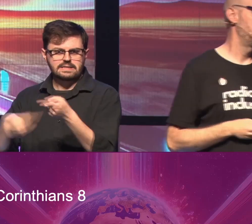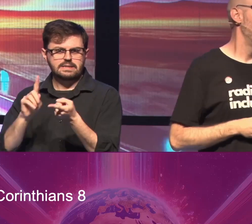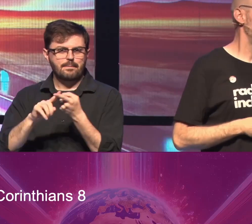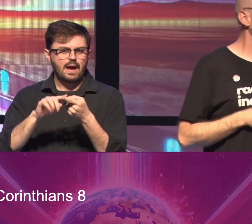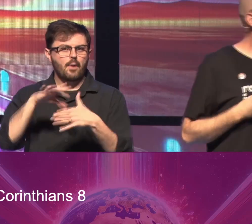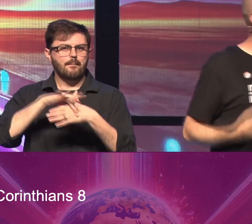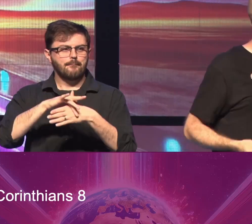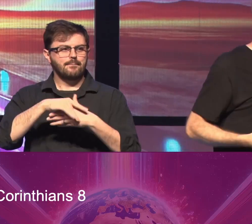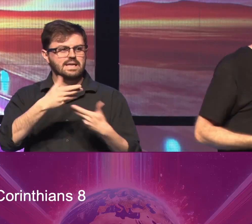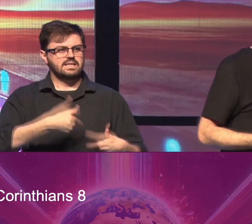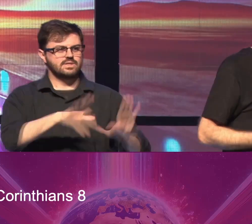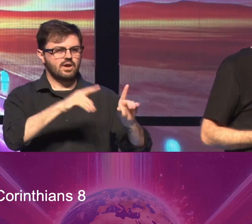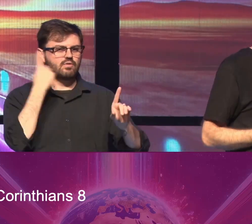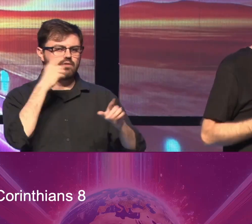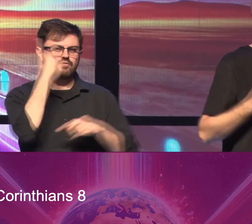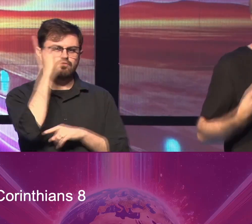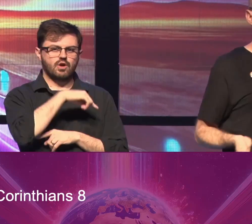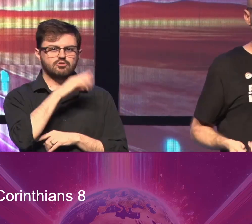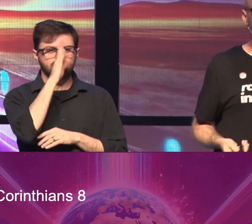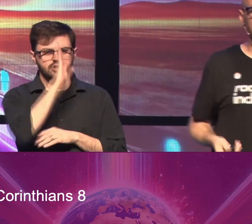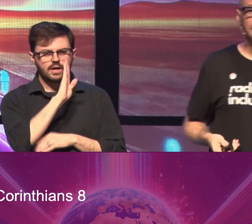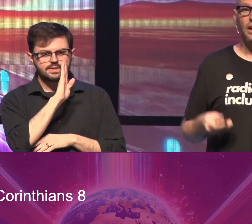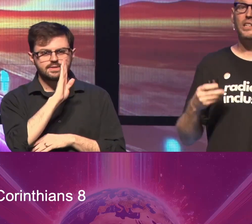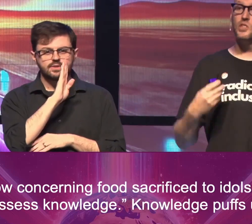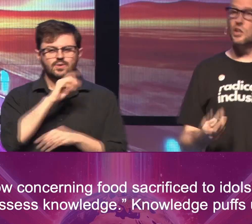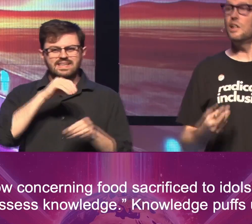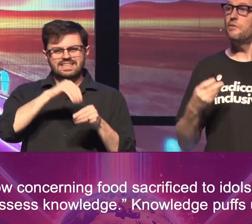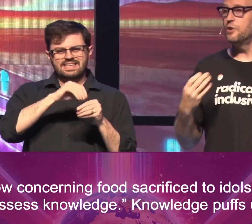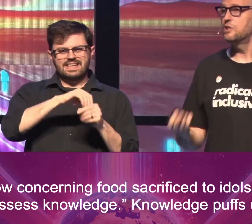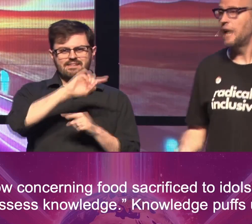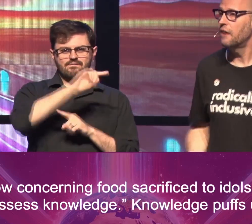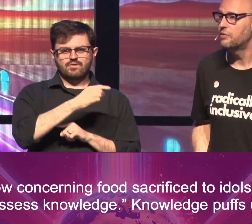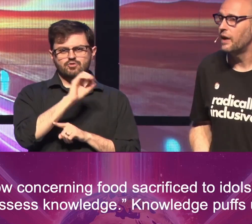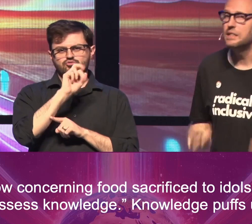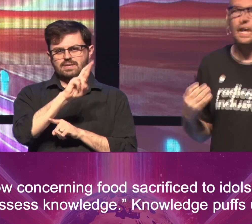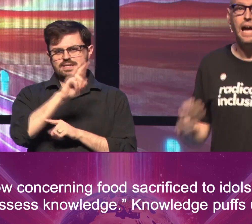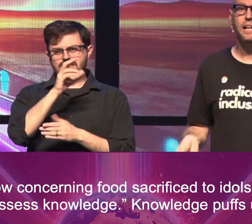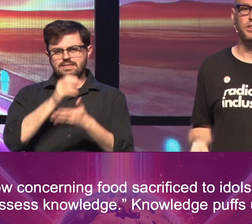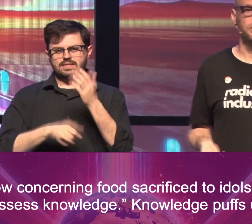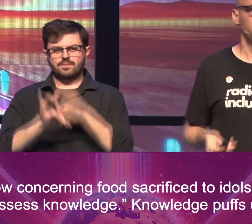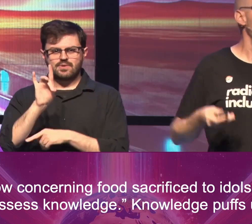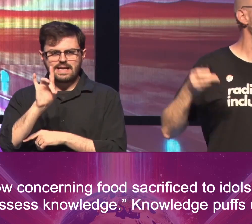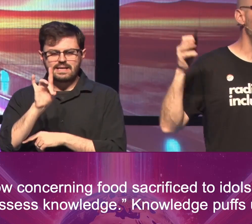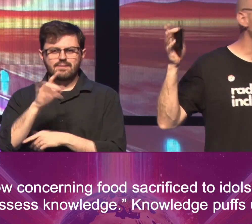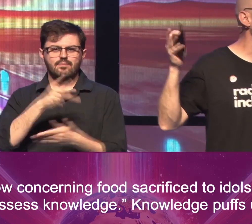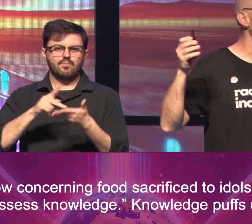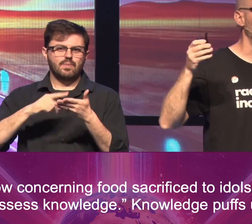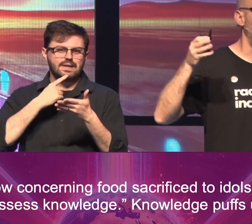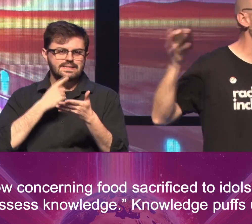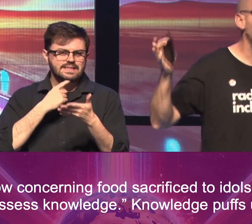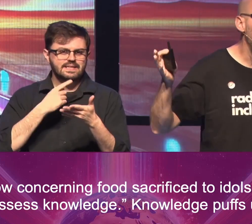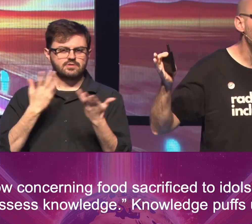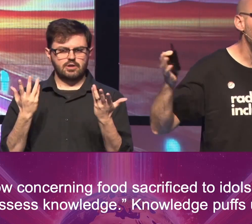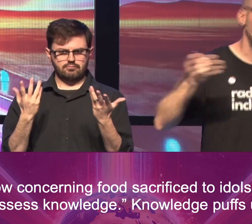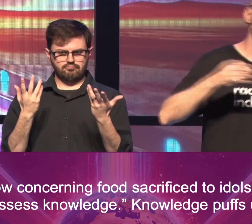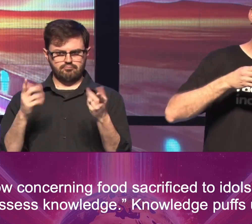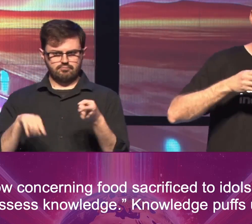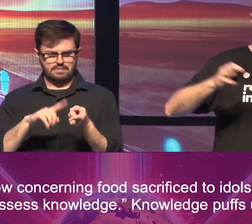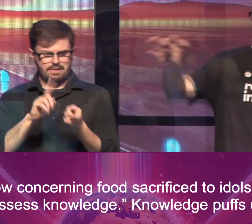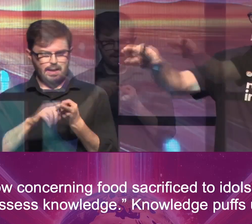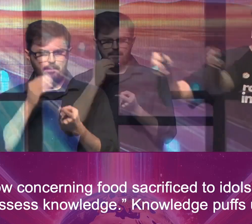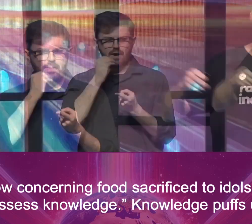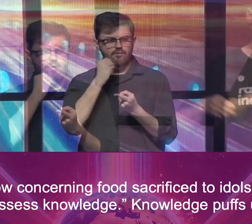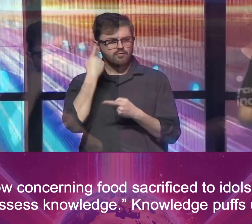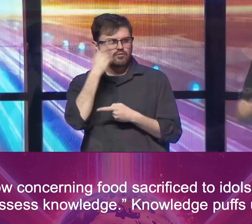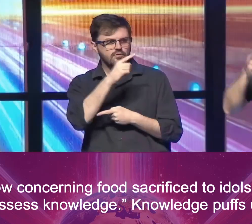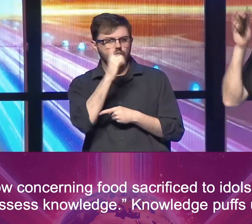idols. So in 1 Corinthians chapter 8, Paul says this, now concerning food sacrificed to idols, right? The big question, are we allowed to eat it? Should we?